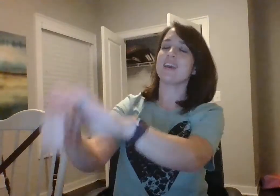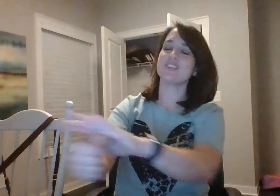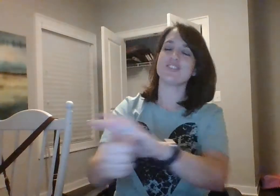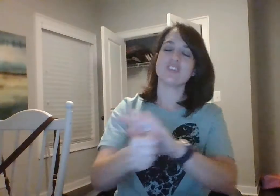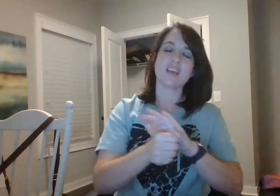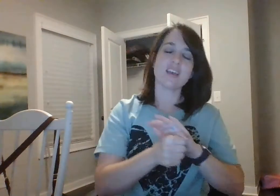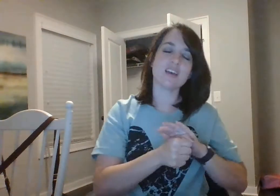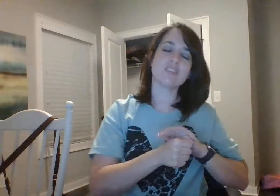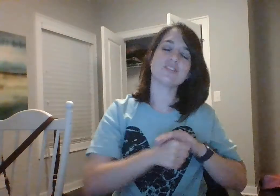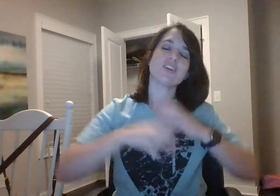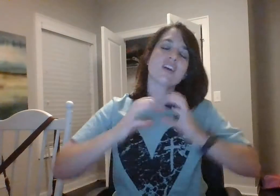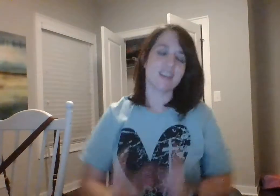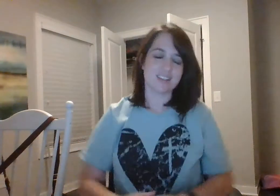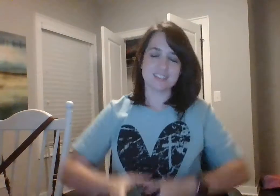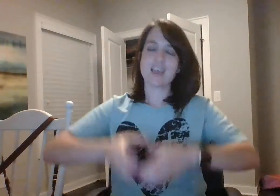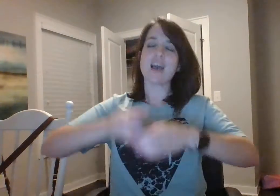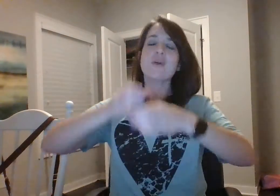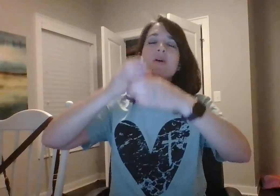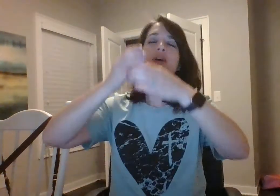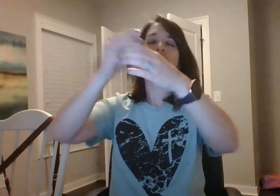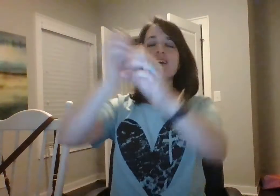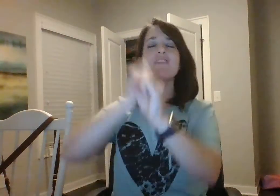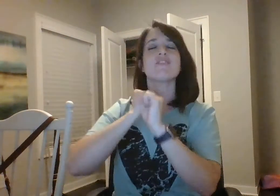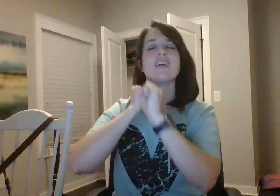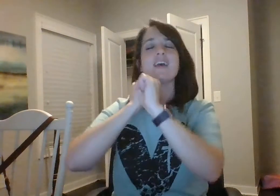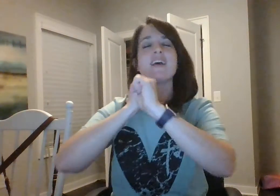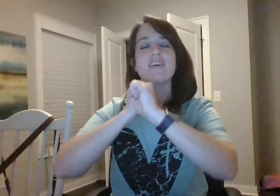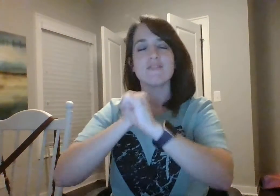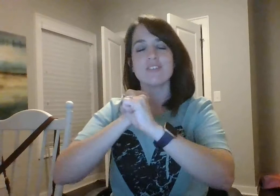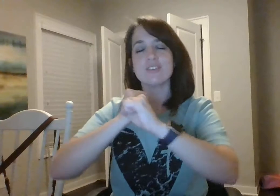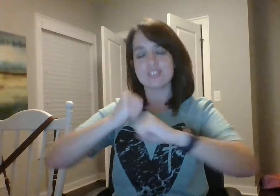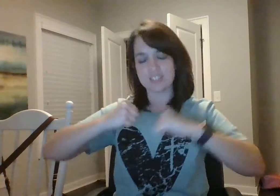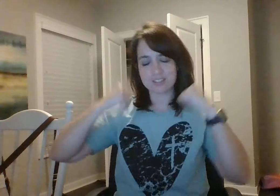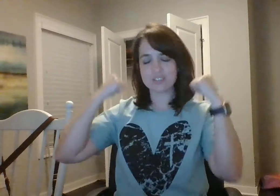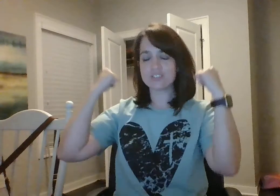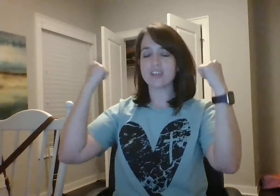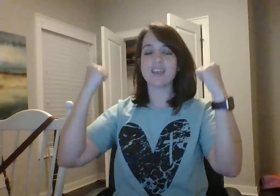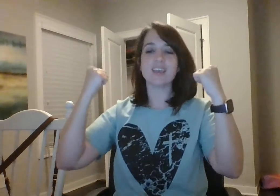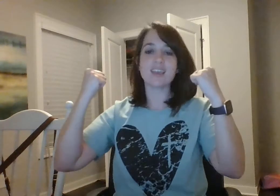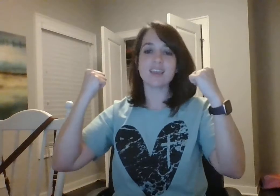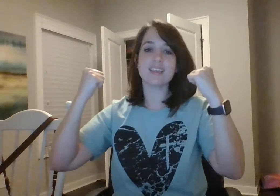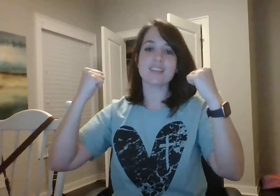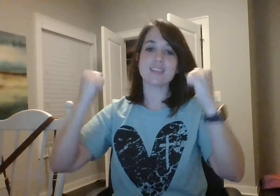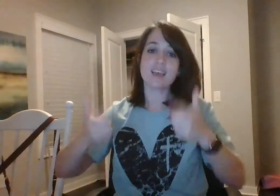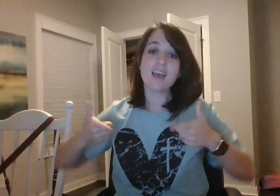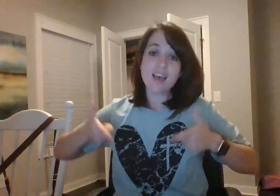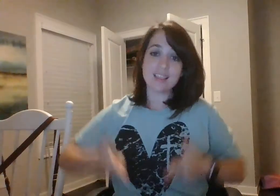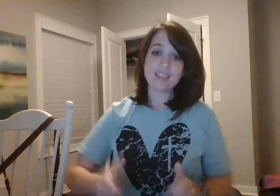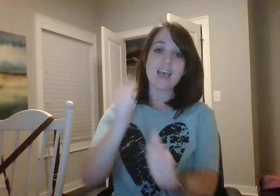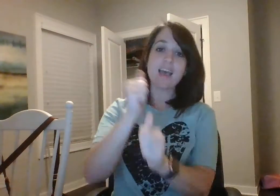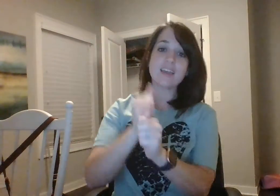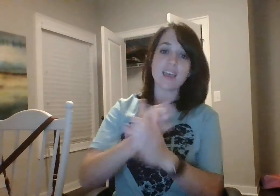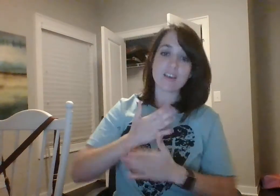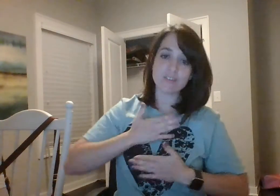shelter Tower of refuge Let it